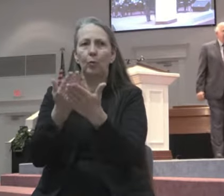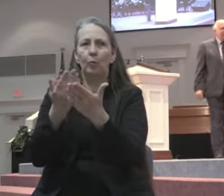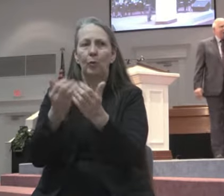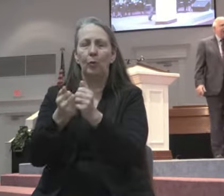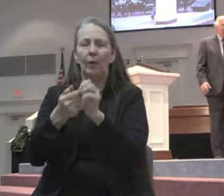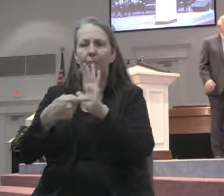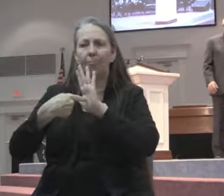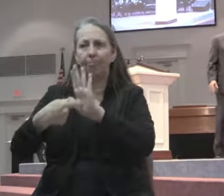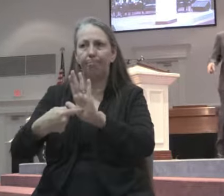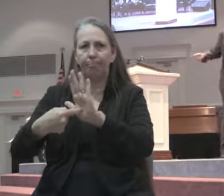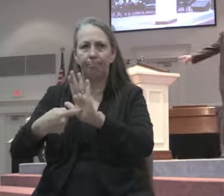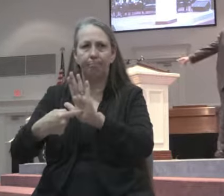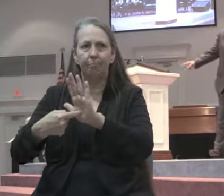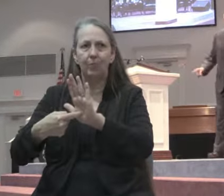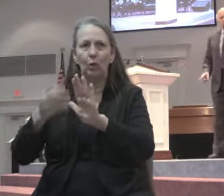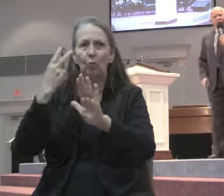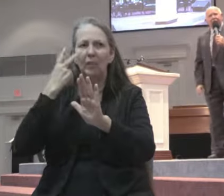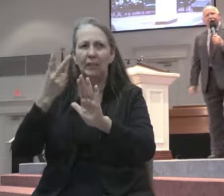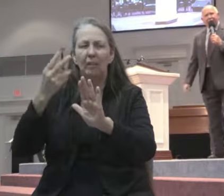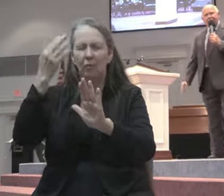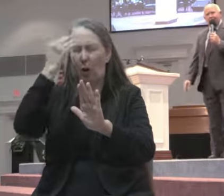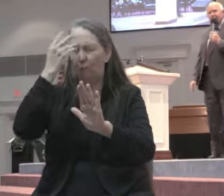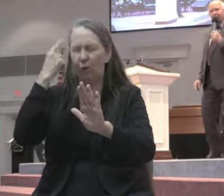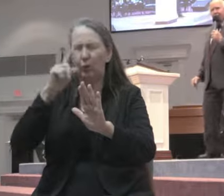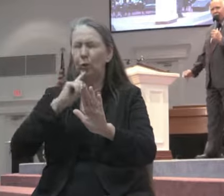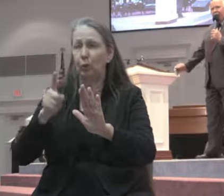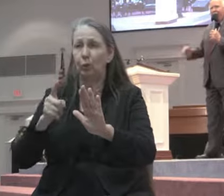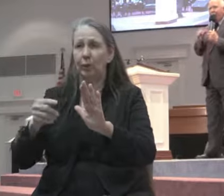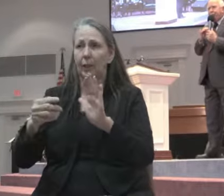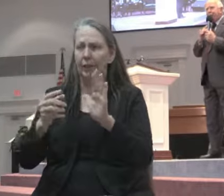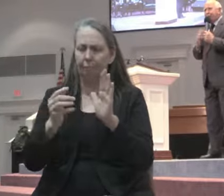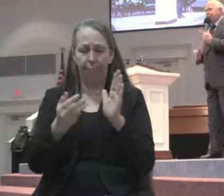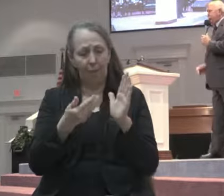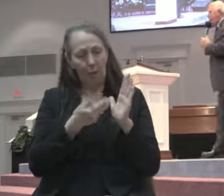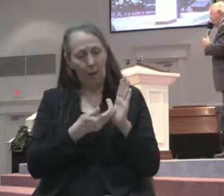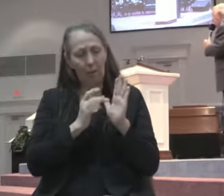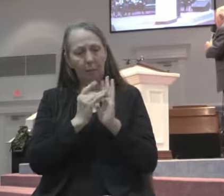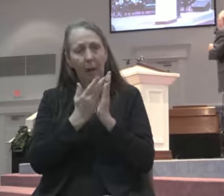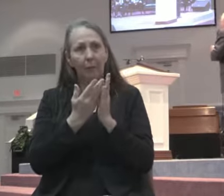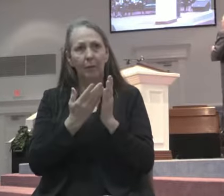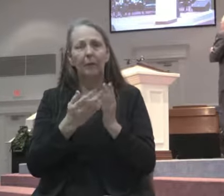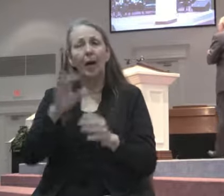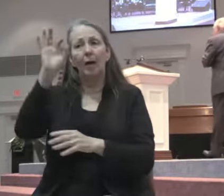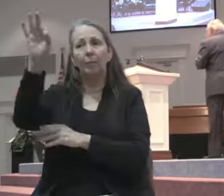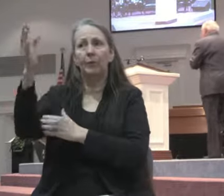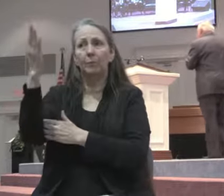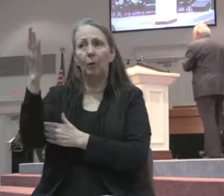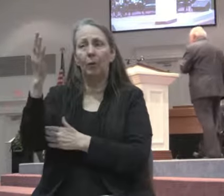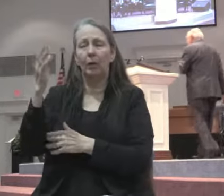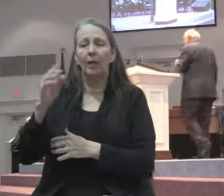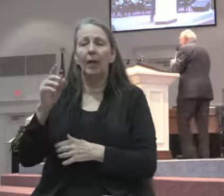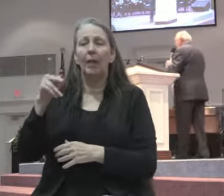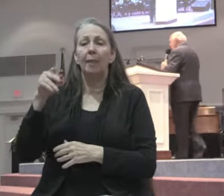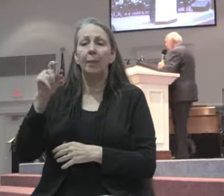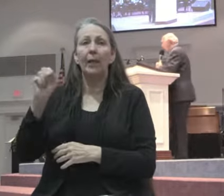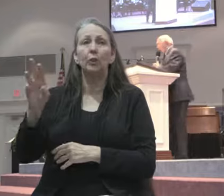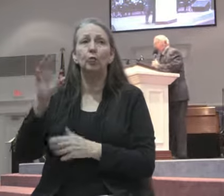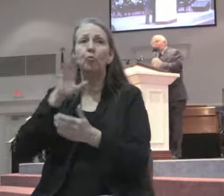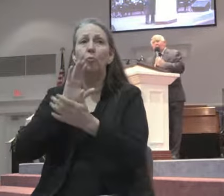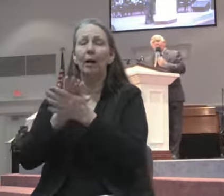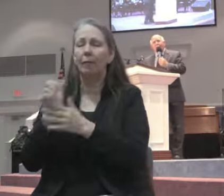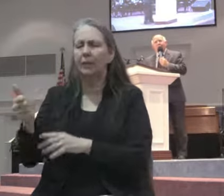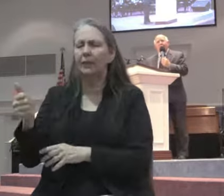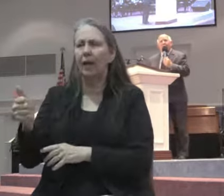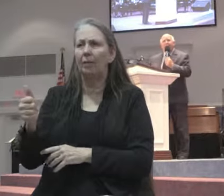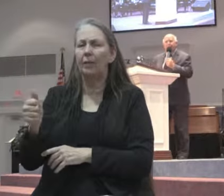with signs following. It's in the Word of God. I preached this morning, and the pastor's wife was